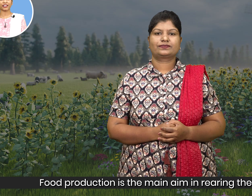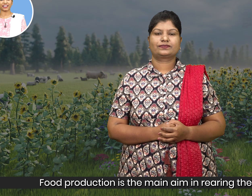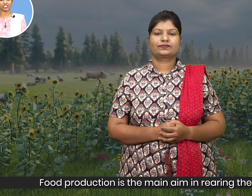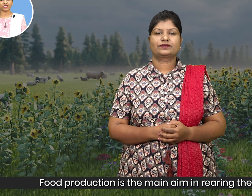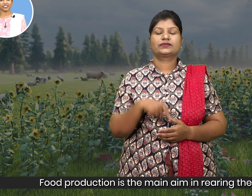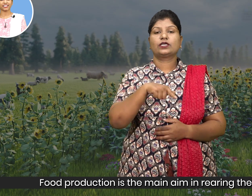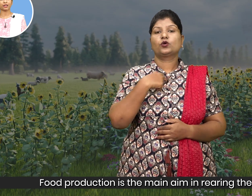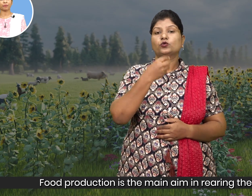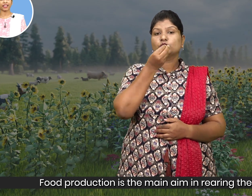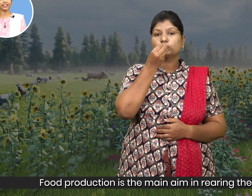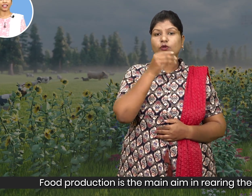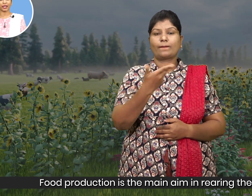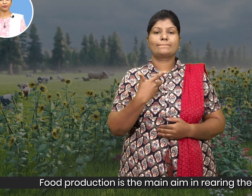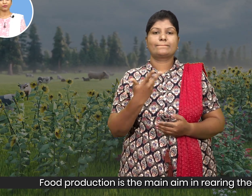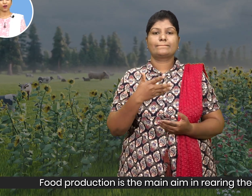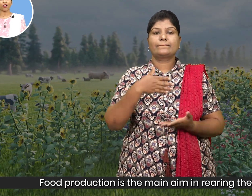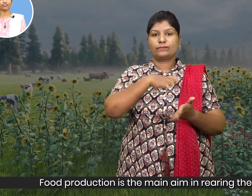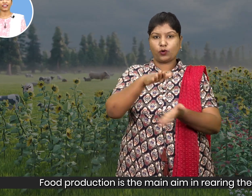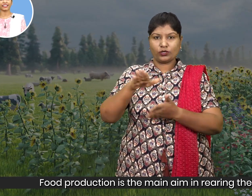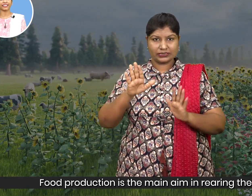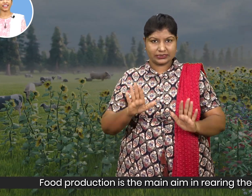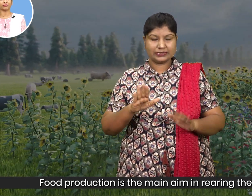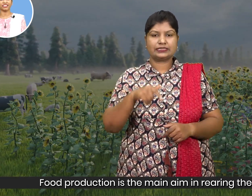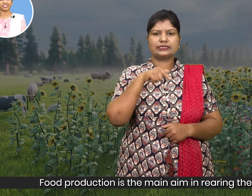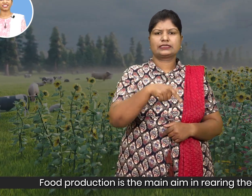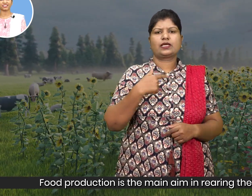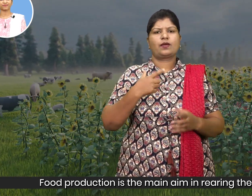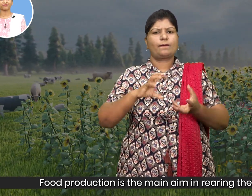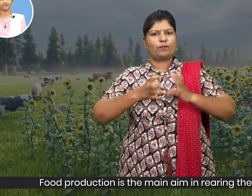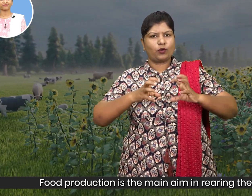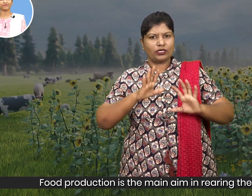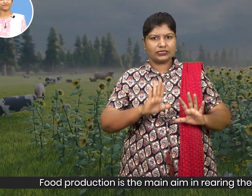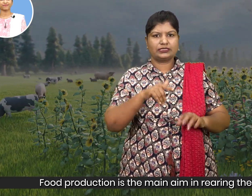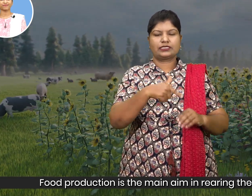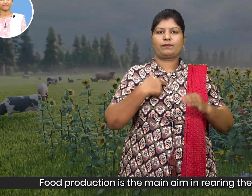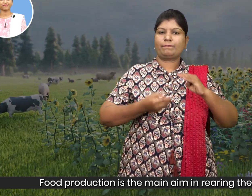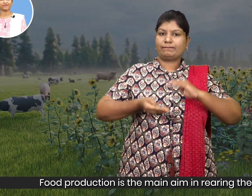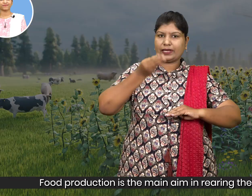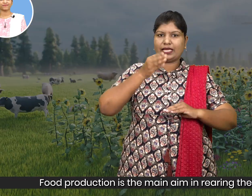Food production is the main aim of rearing animals.